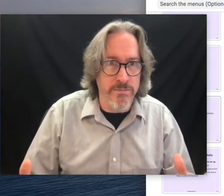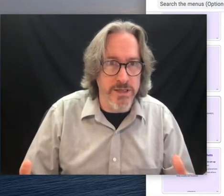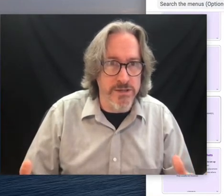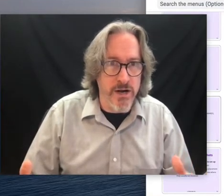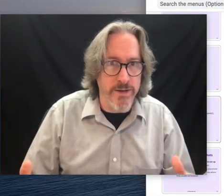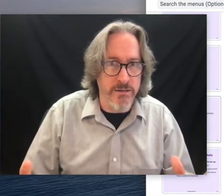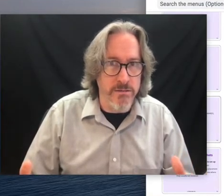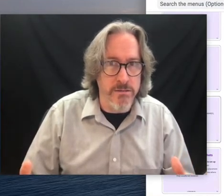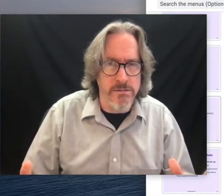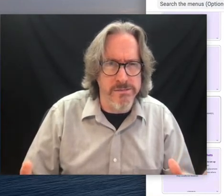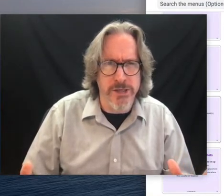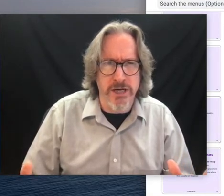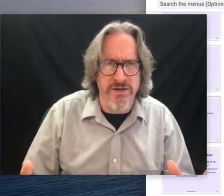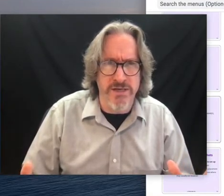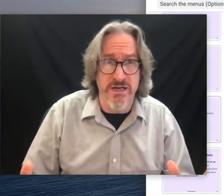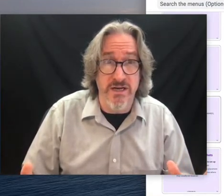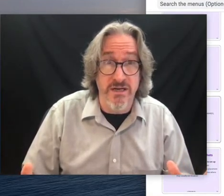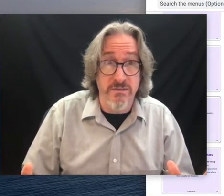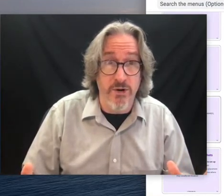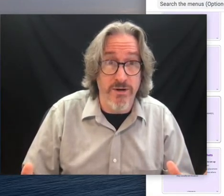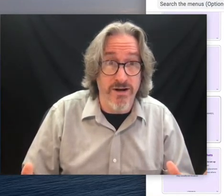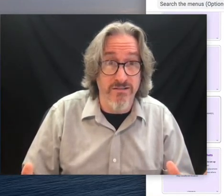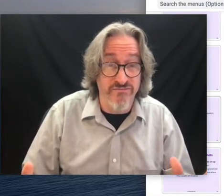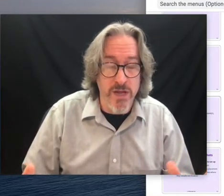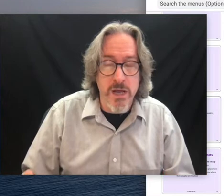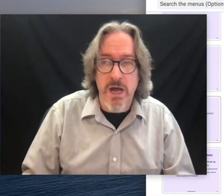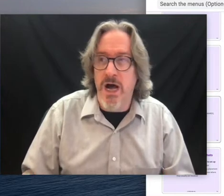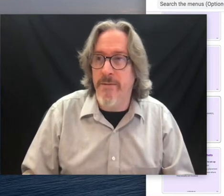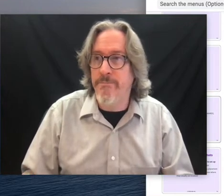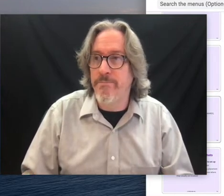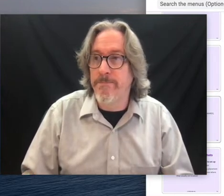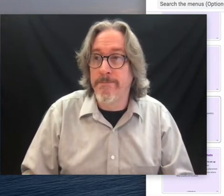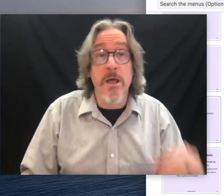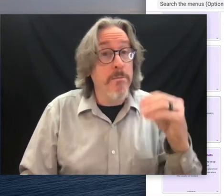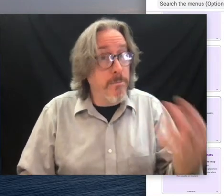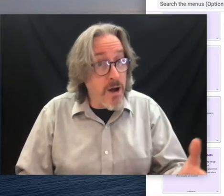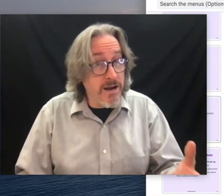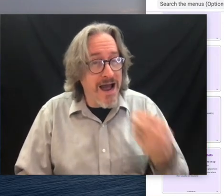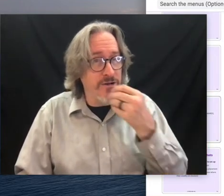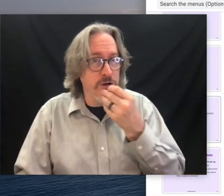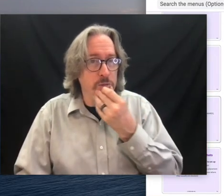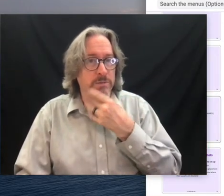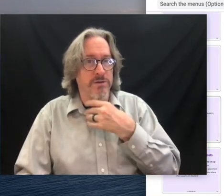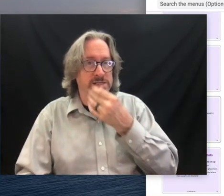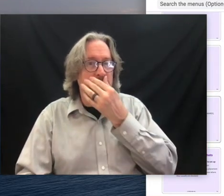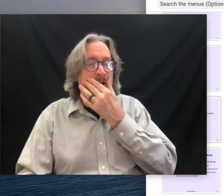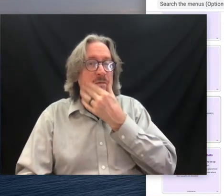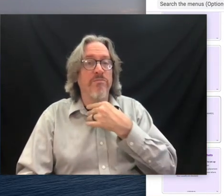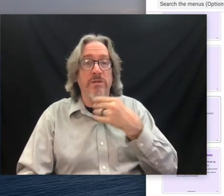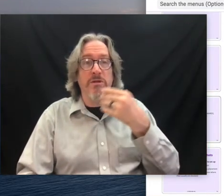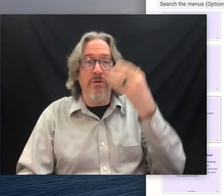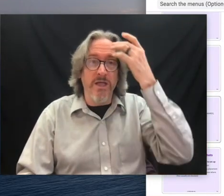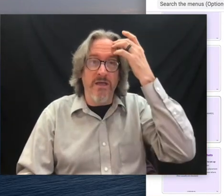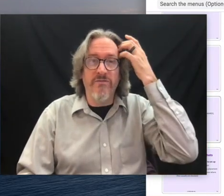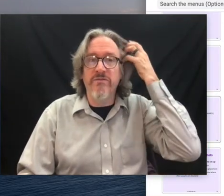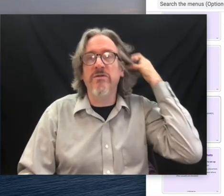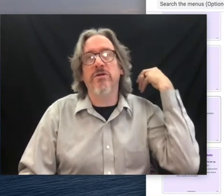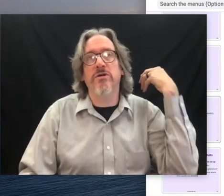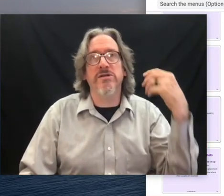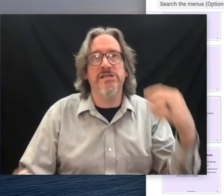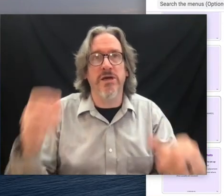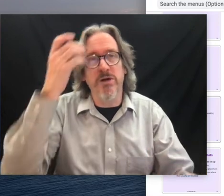keep describing. It's kind of a duh moment, right? But how do you know when the person's got it?